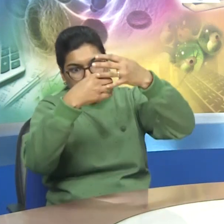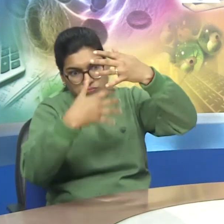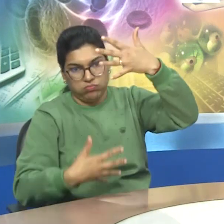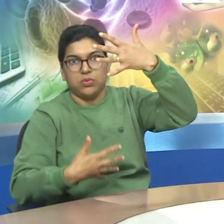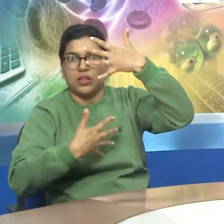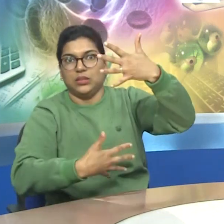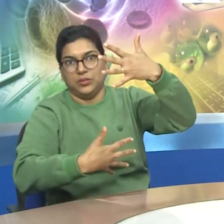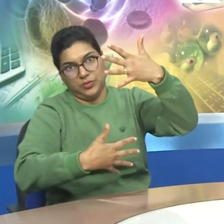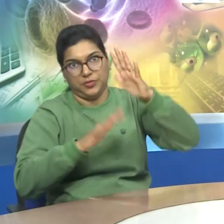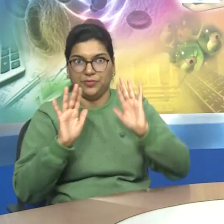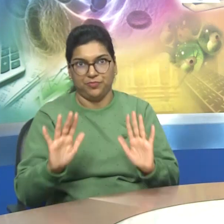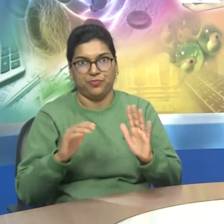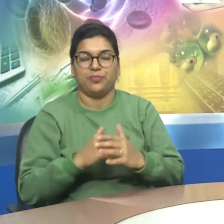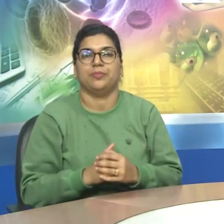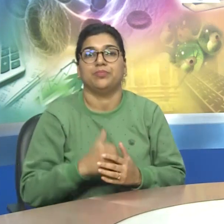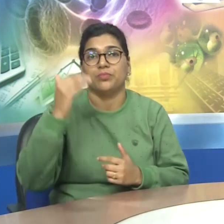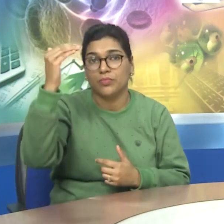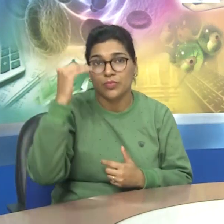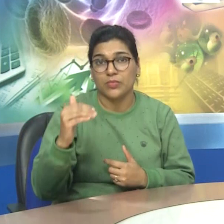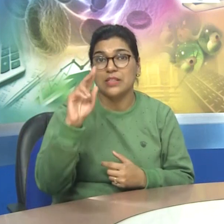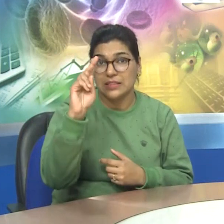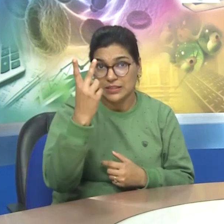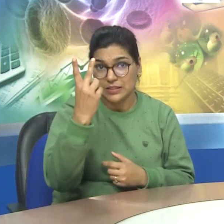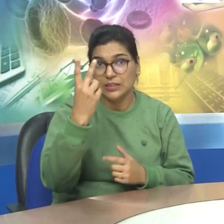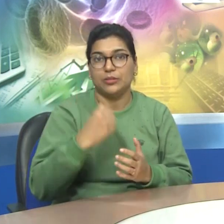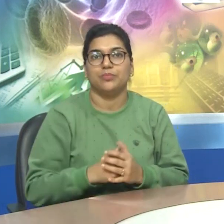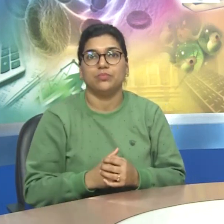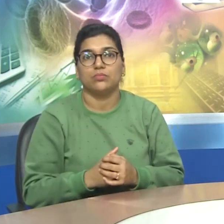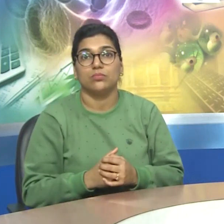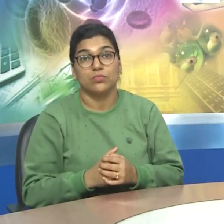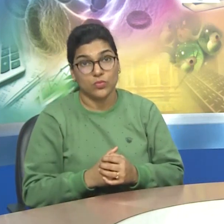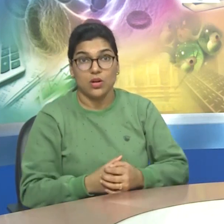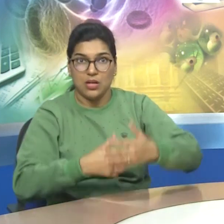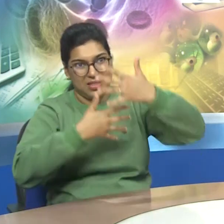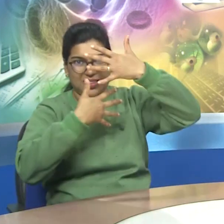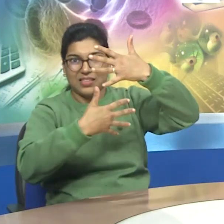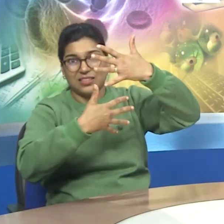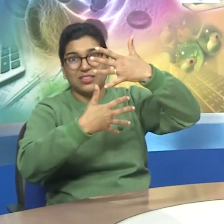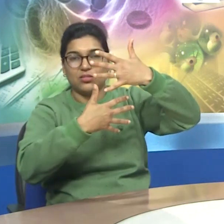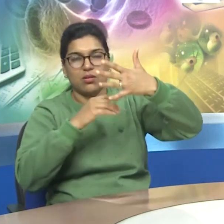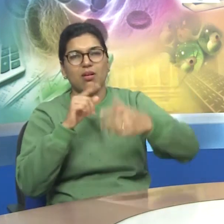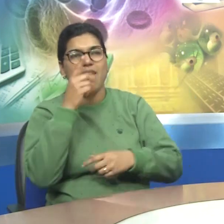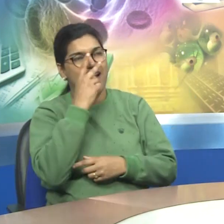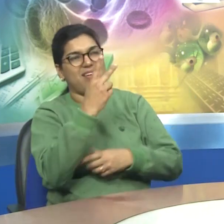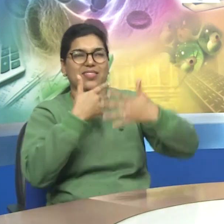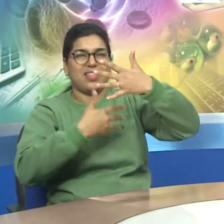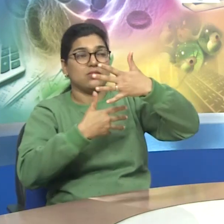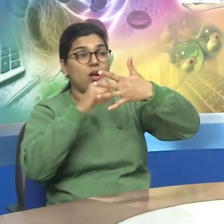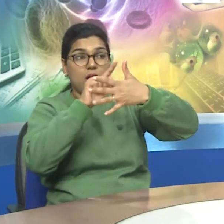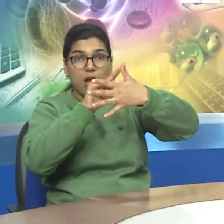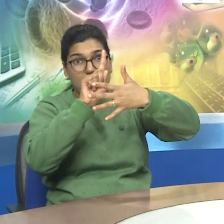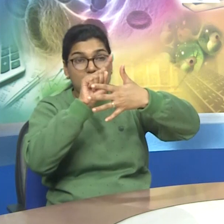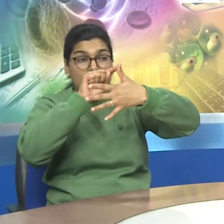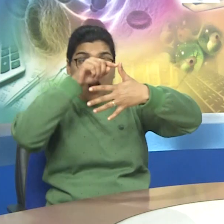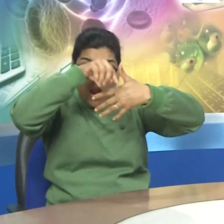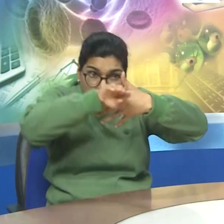Basically, there are 10 broad classes. So DDC arranges the universe of knowledge